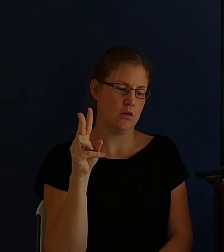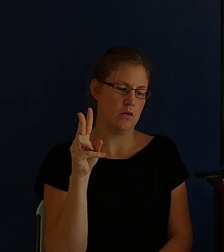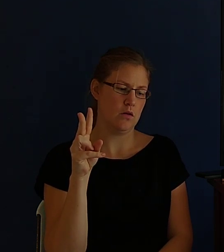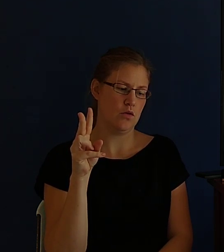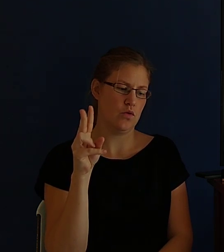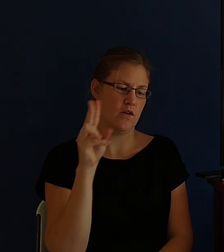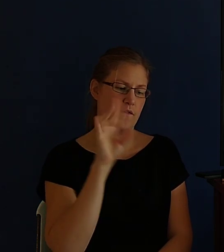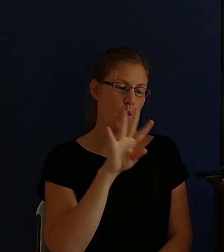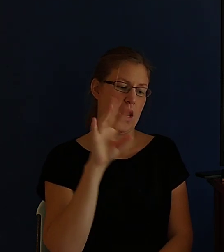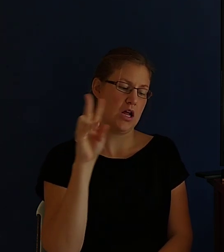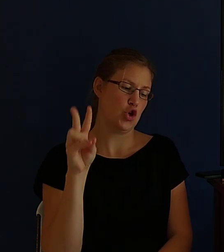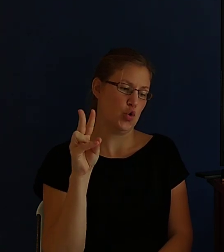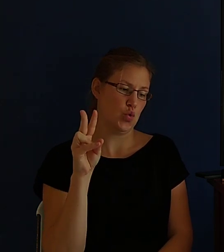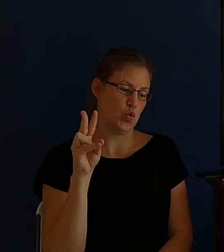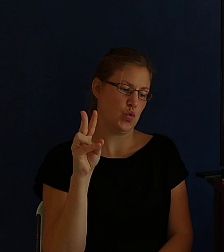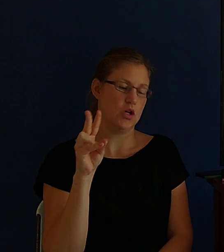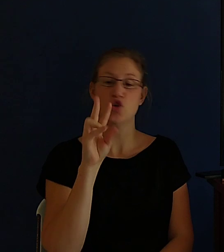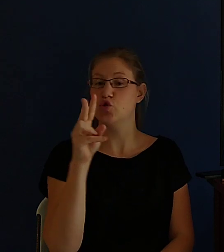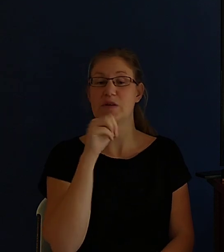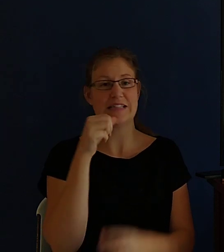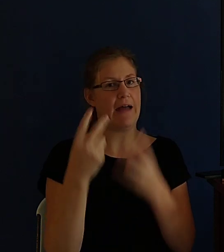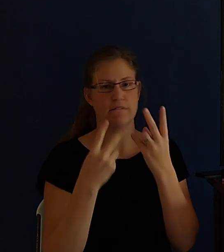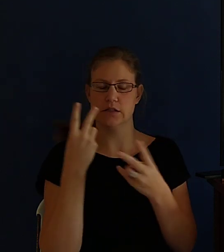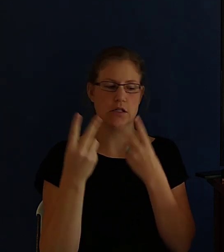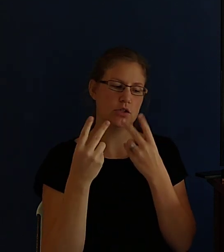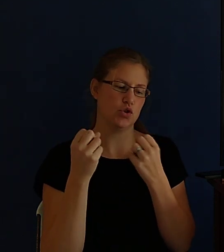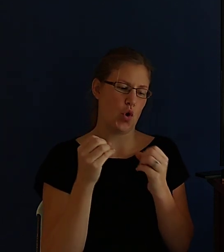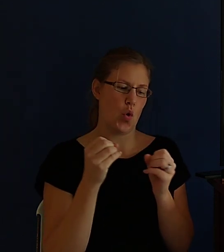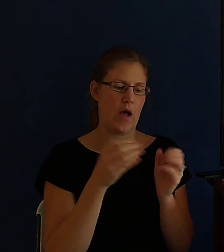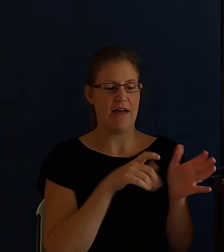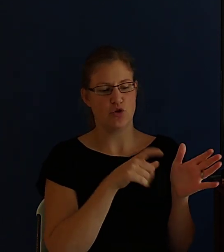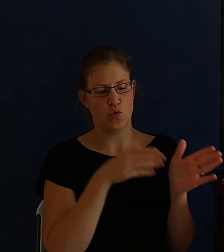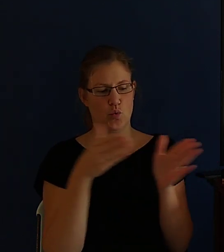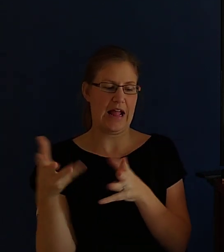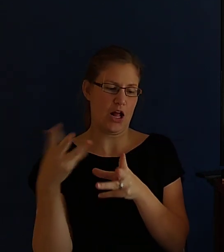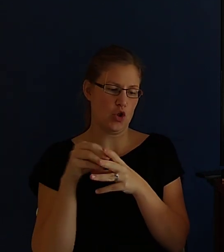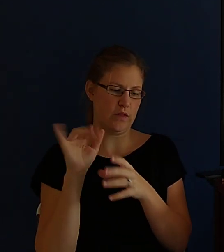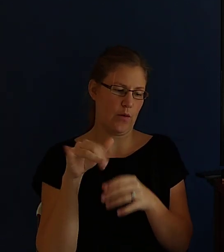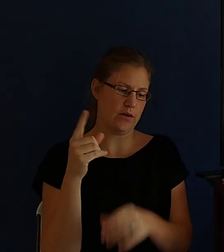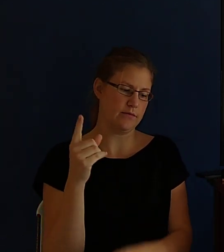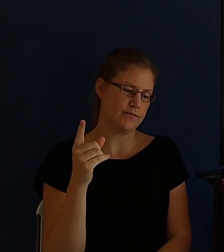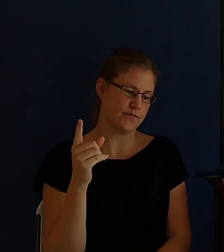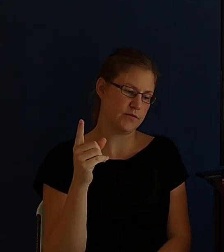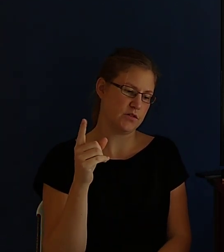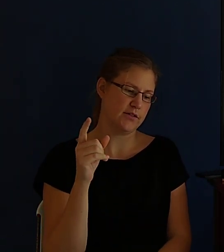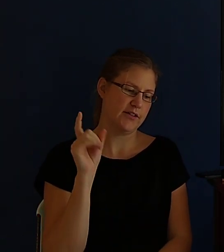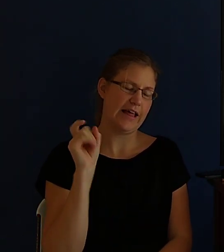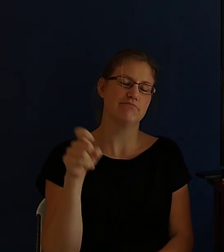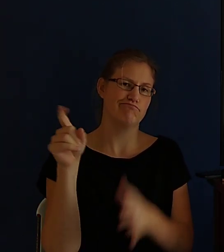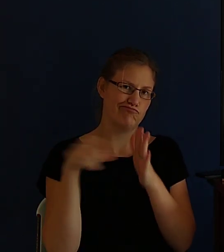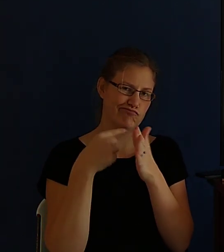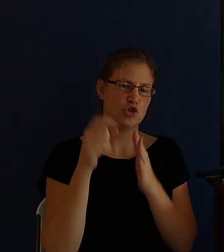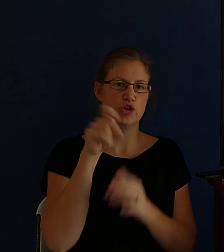4 and 2, 2 is not visited. Okay, so we need to include them. So this is 4 and